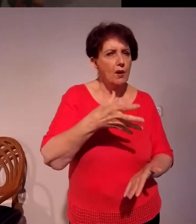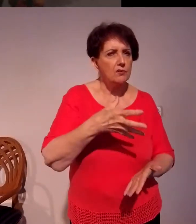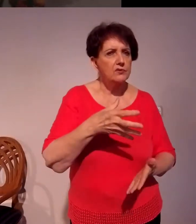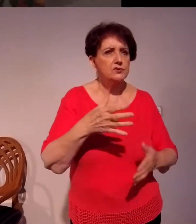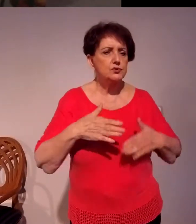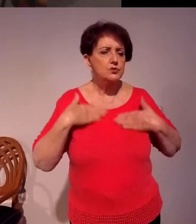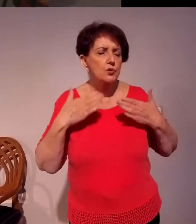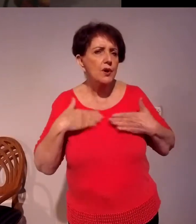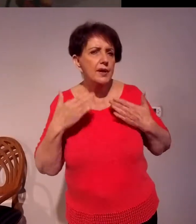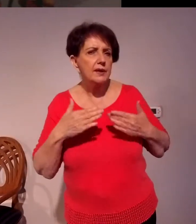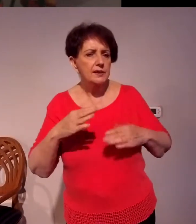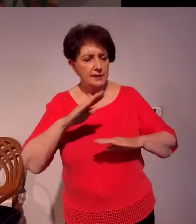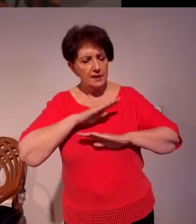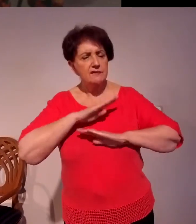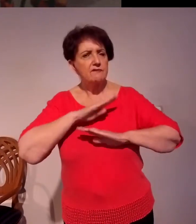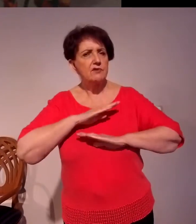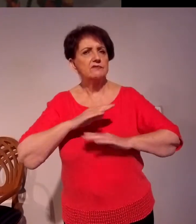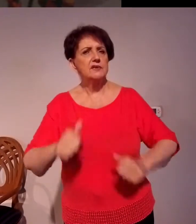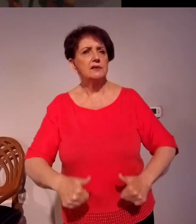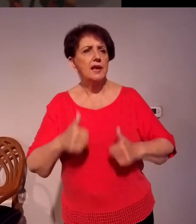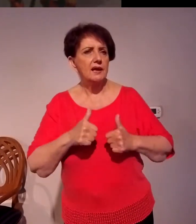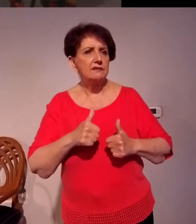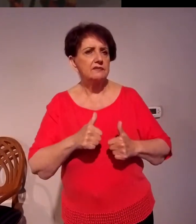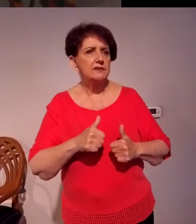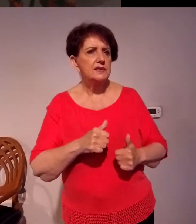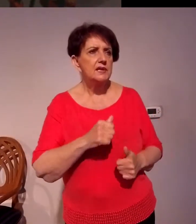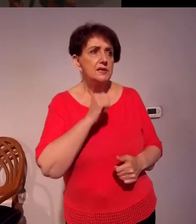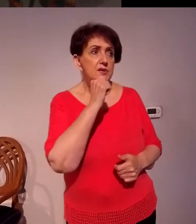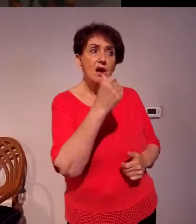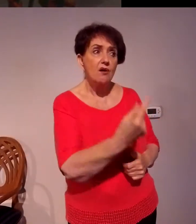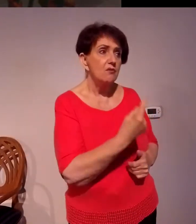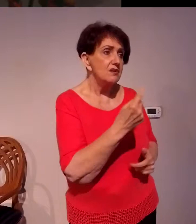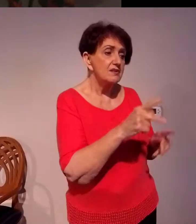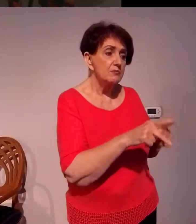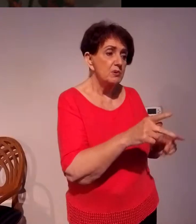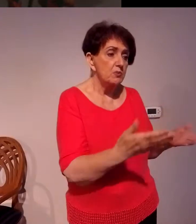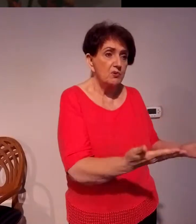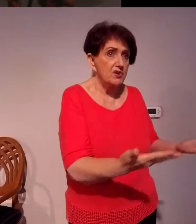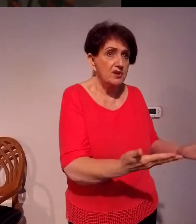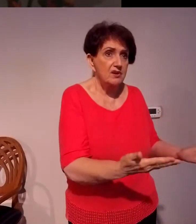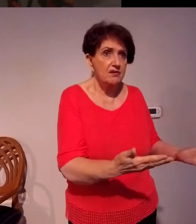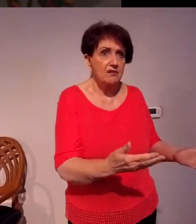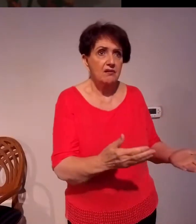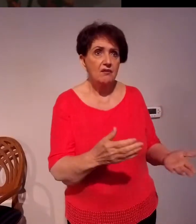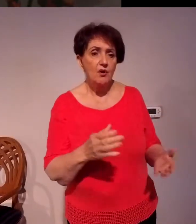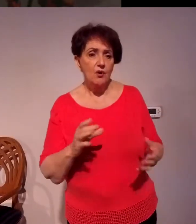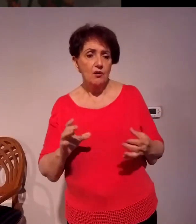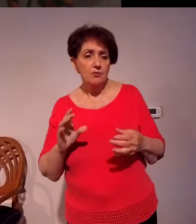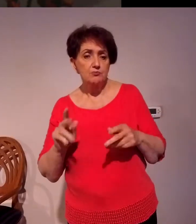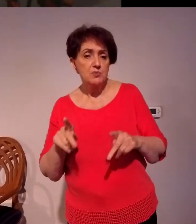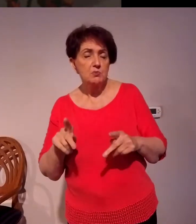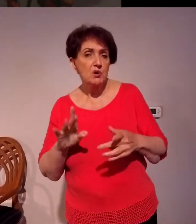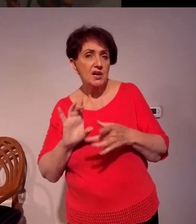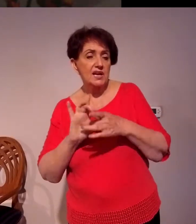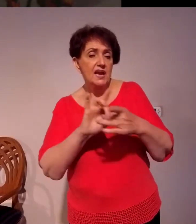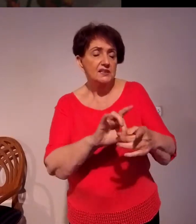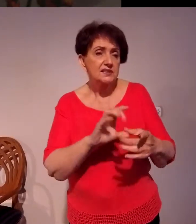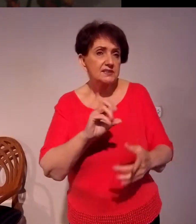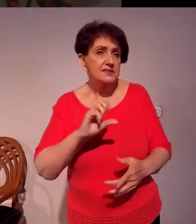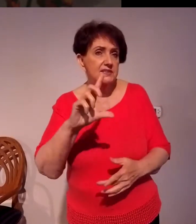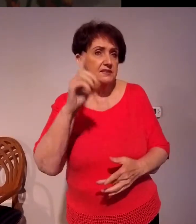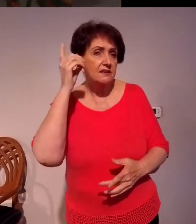life? Not just the people in this room, not just the people who are part of CSLDallas, not just the people who are part of New